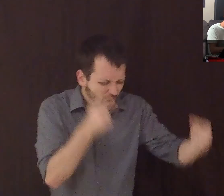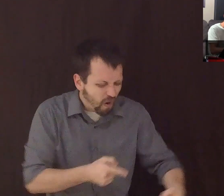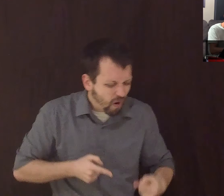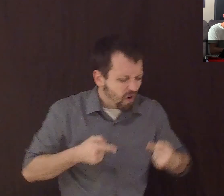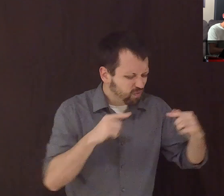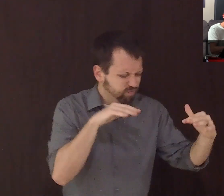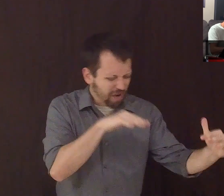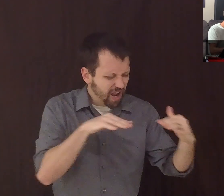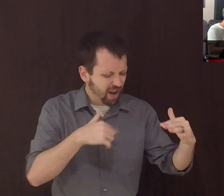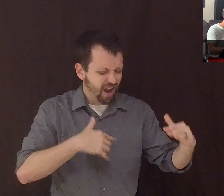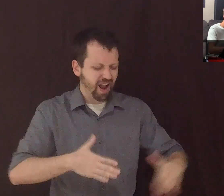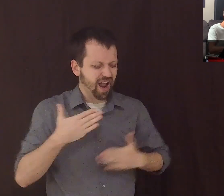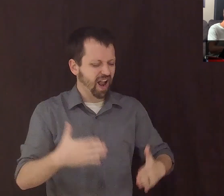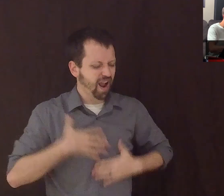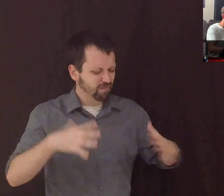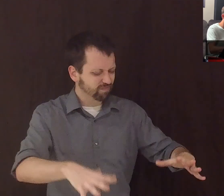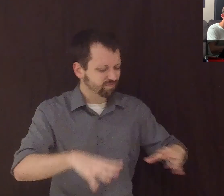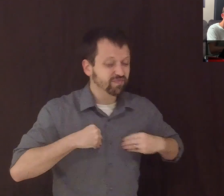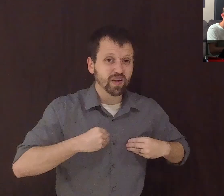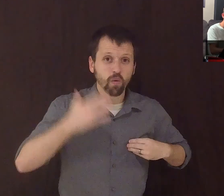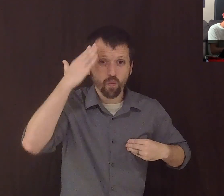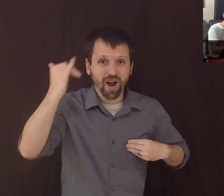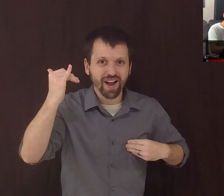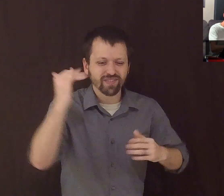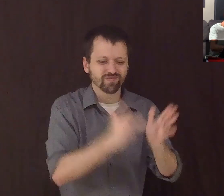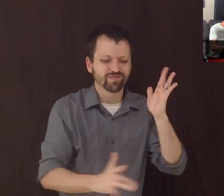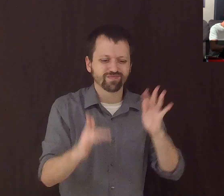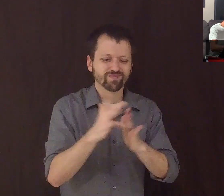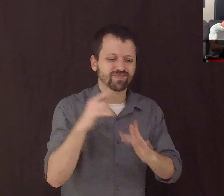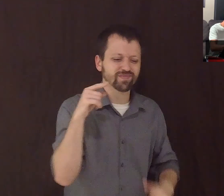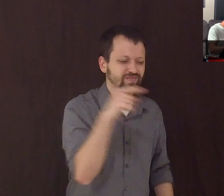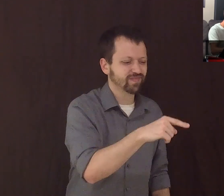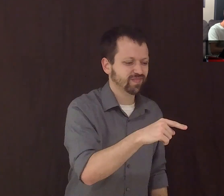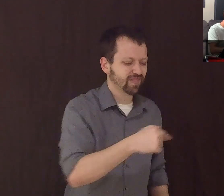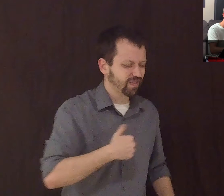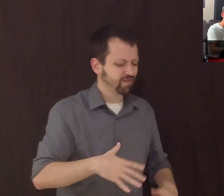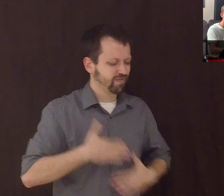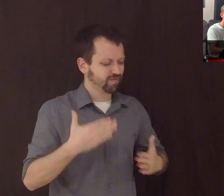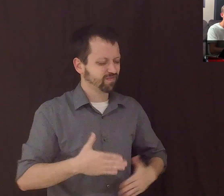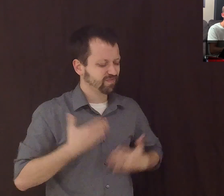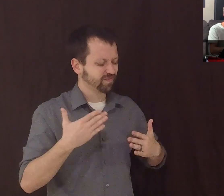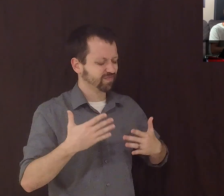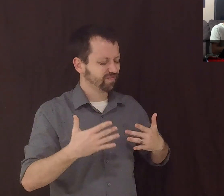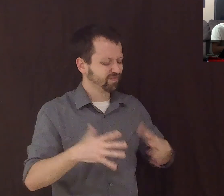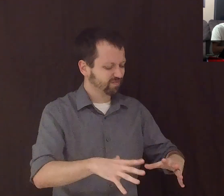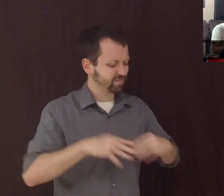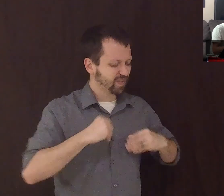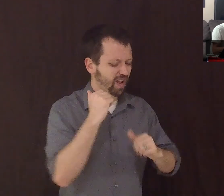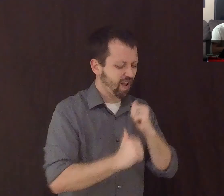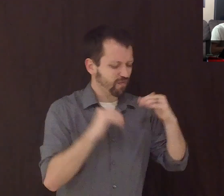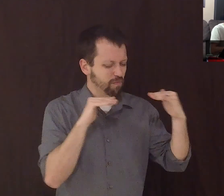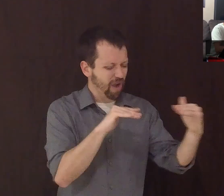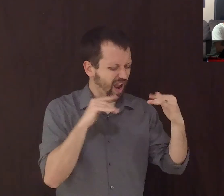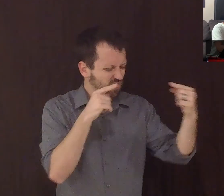every battle. Cause I know that's where you'll be. Count the joy come every